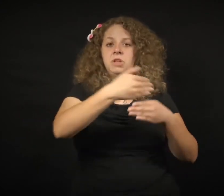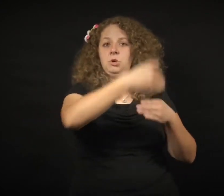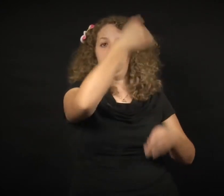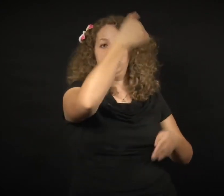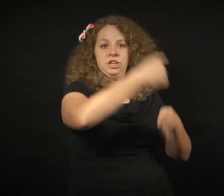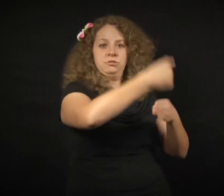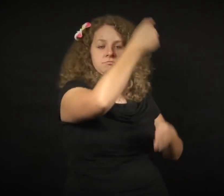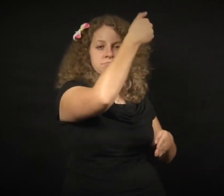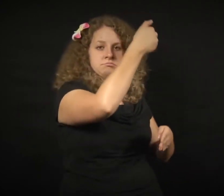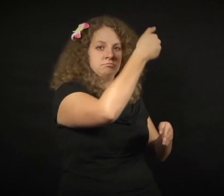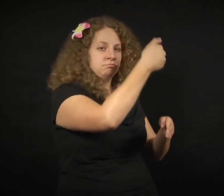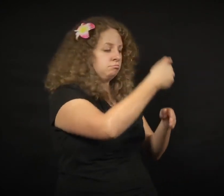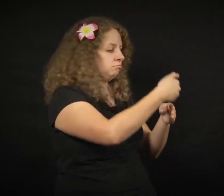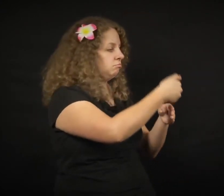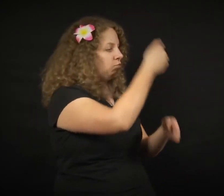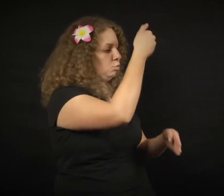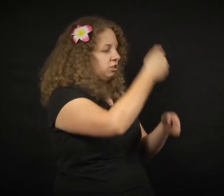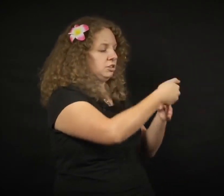A window. Window.